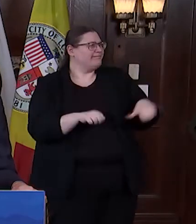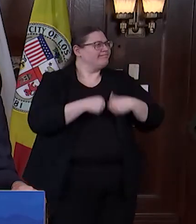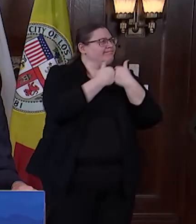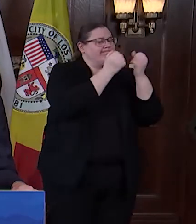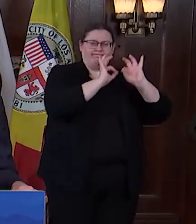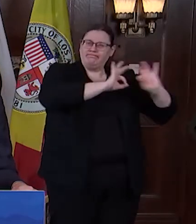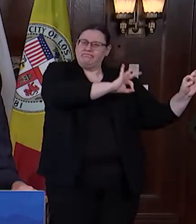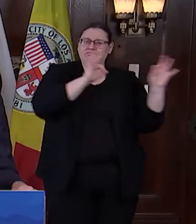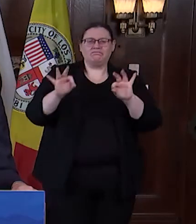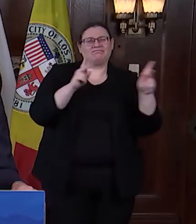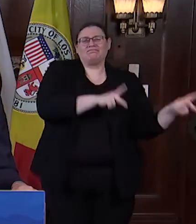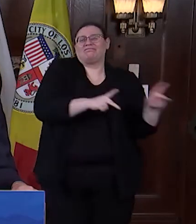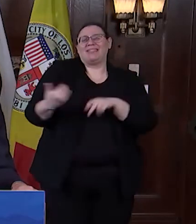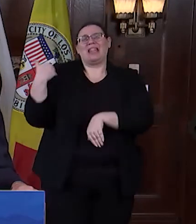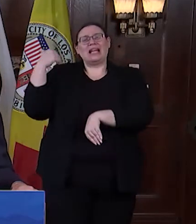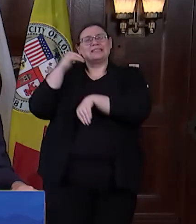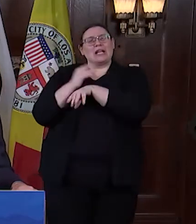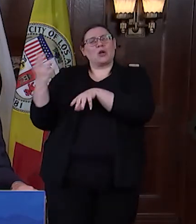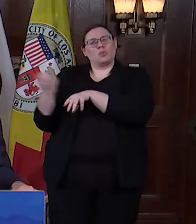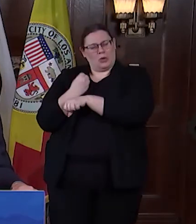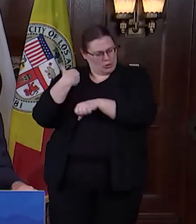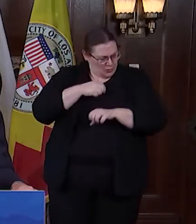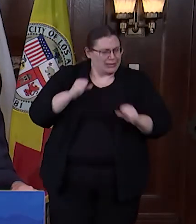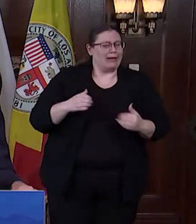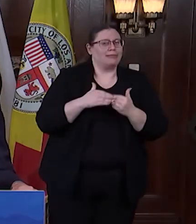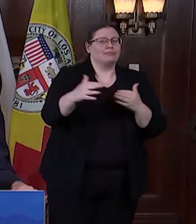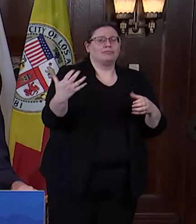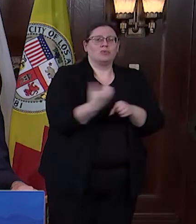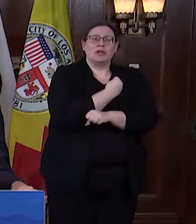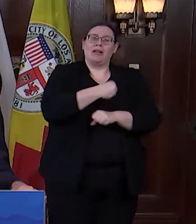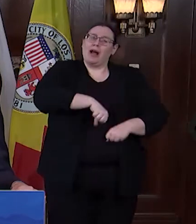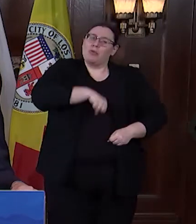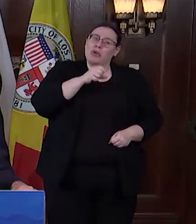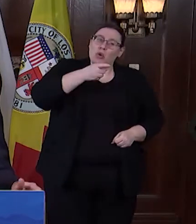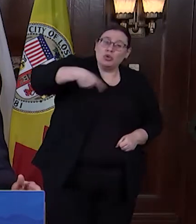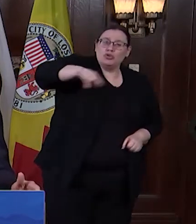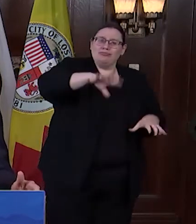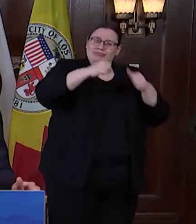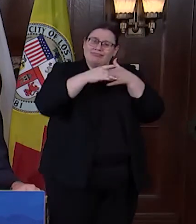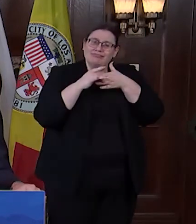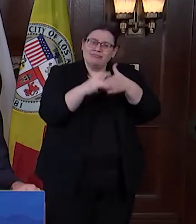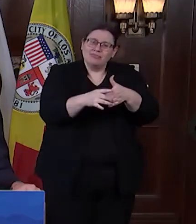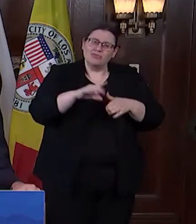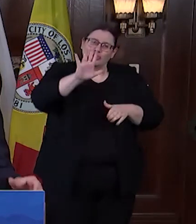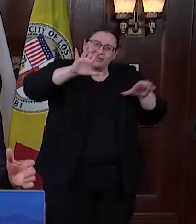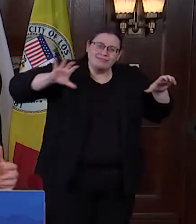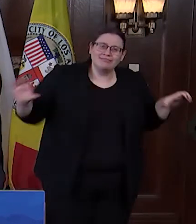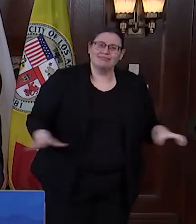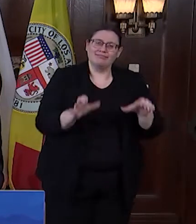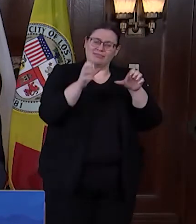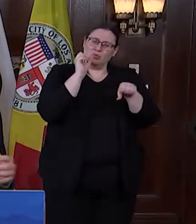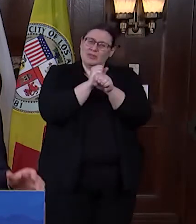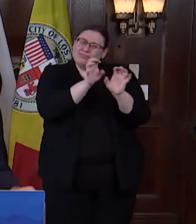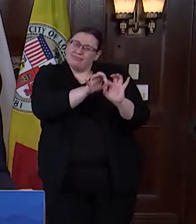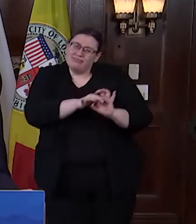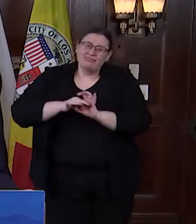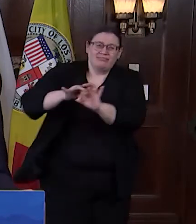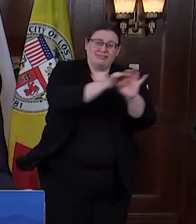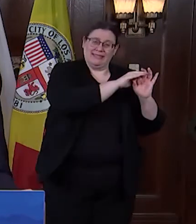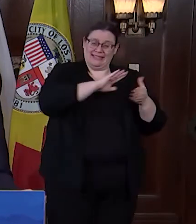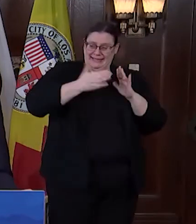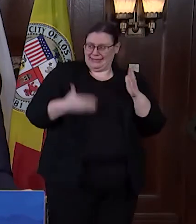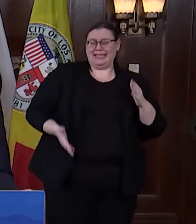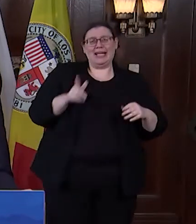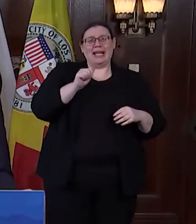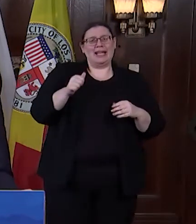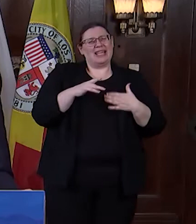night. From the very beginning of this crisis, I am proud that you have led. You've led in your actions, and collectively this city has been a leader